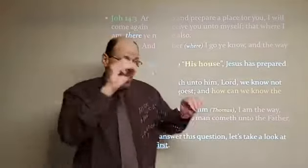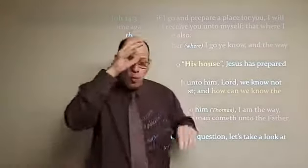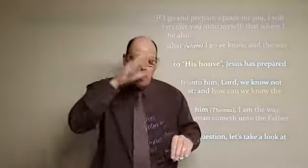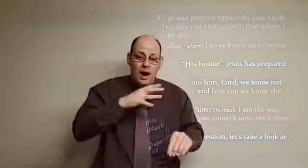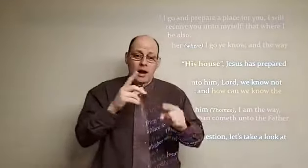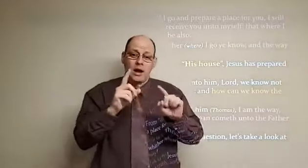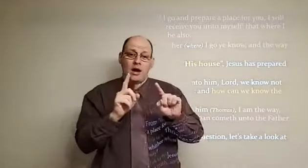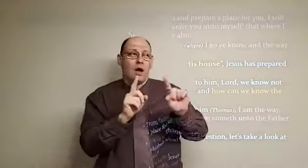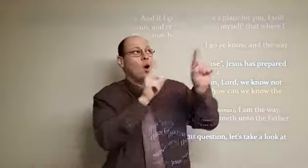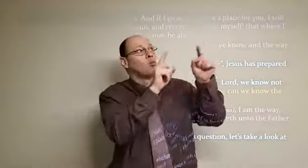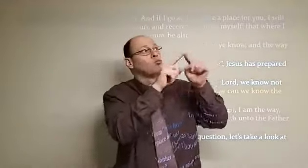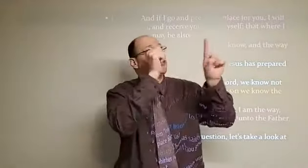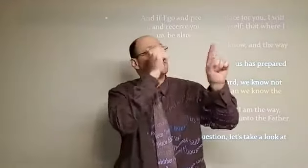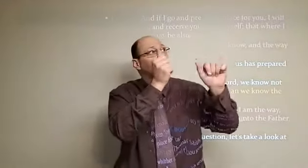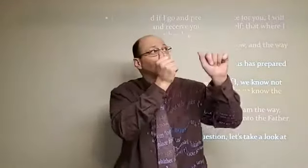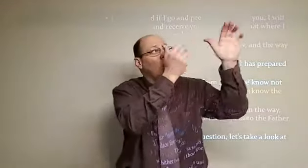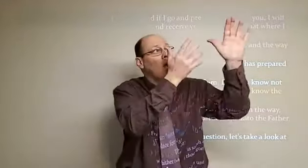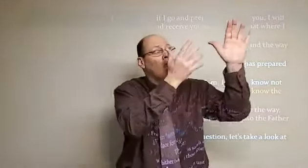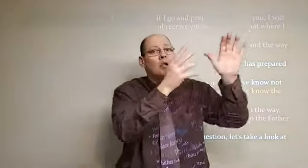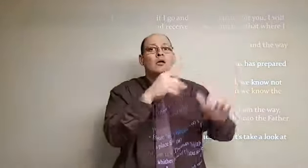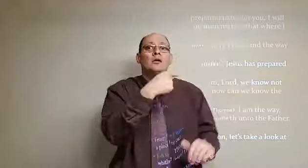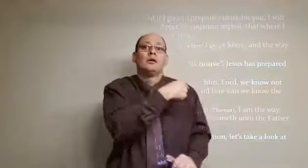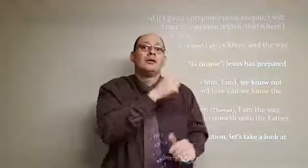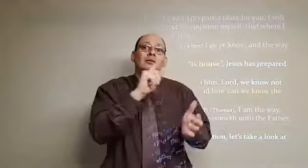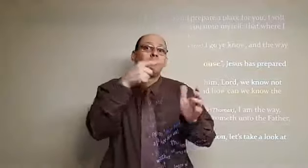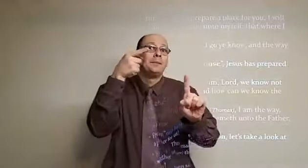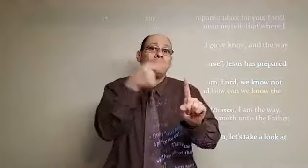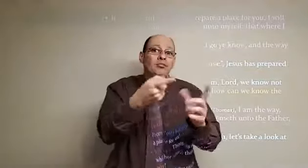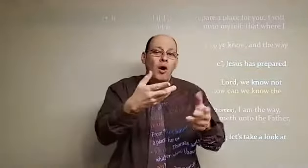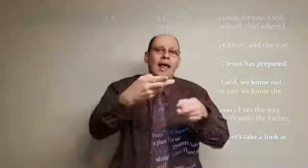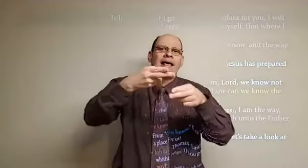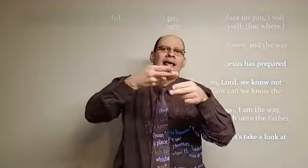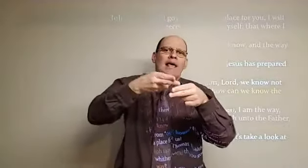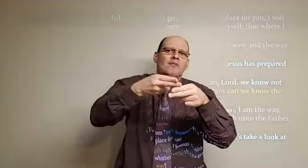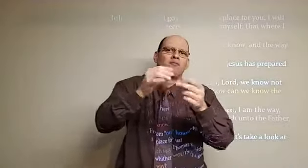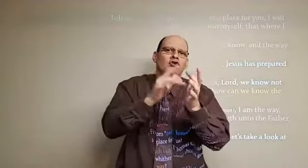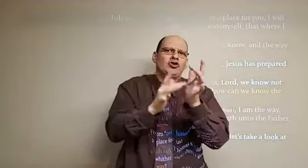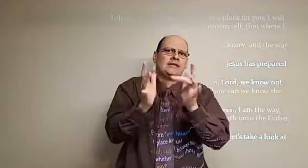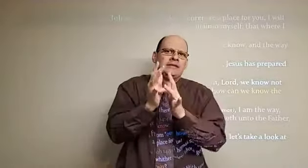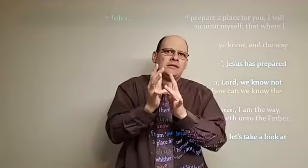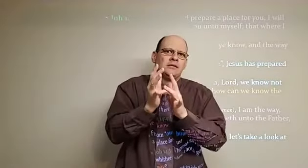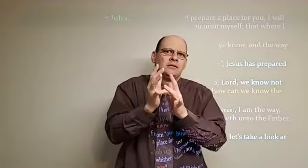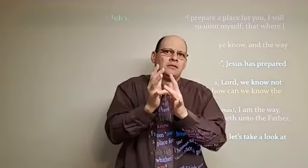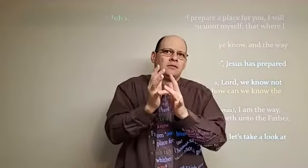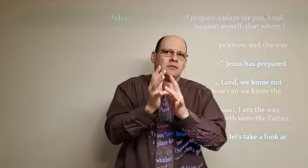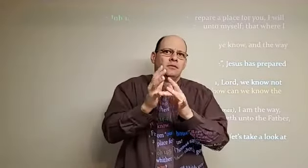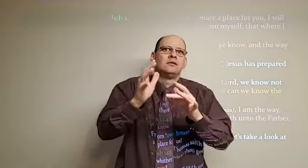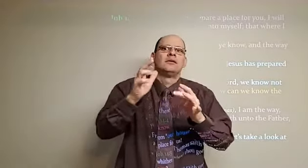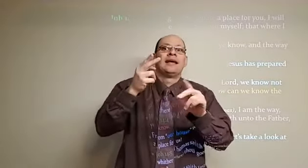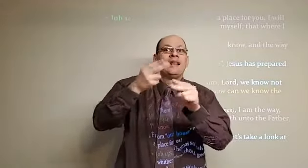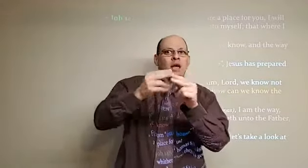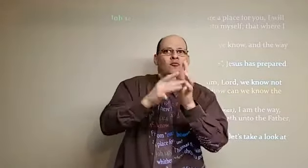it says here in the end of the scripture no man cometh unto the father but by me and how is that through the name of Jesus